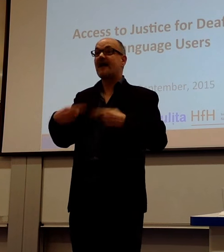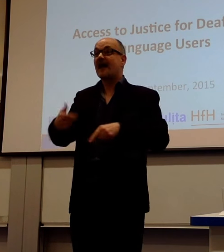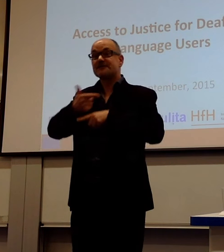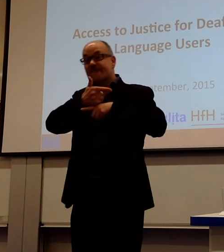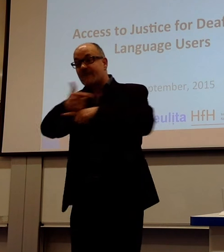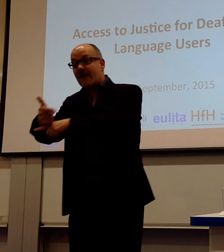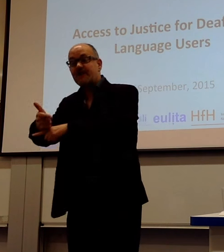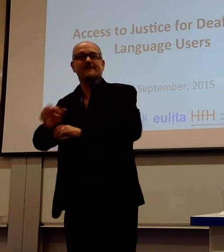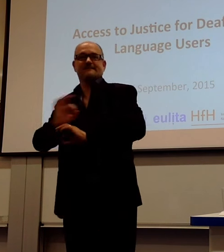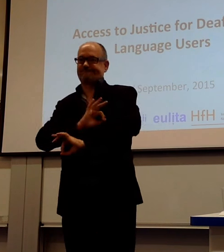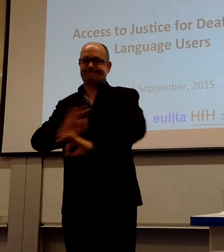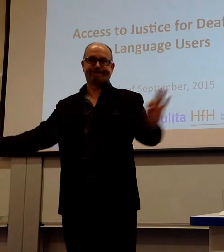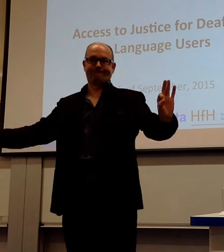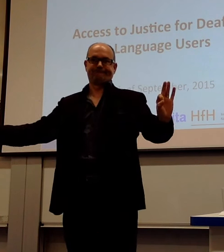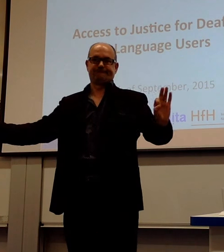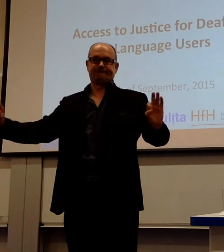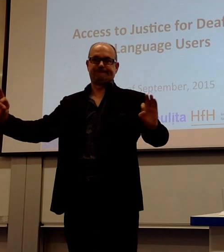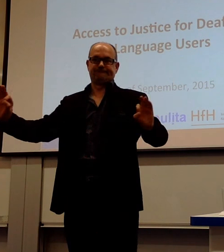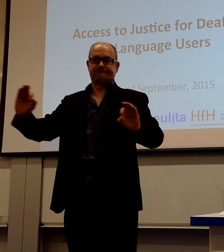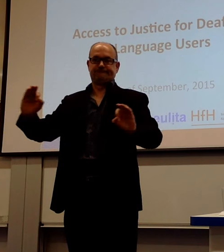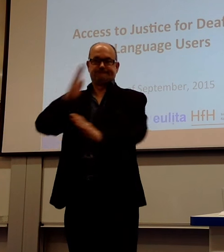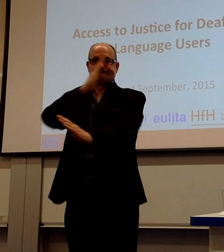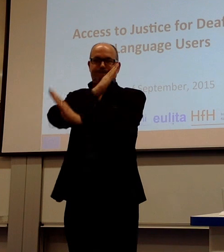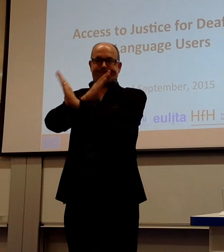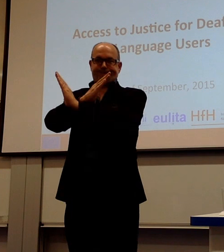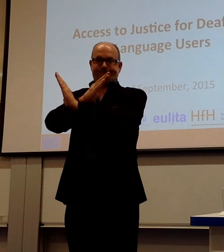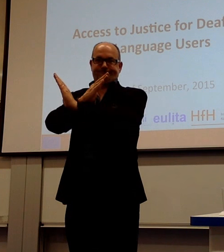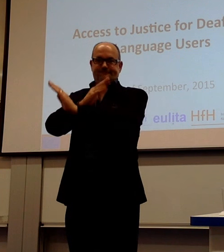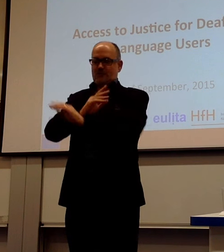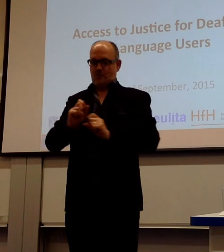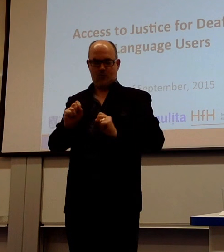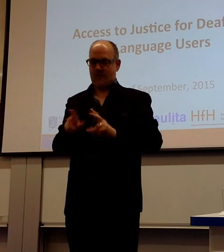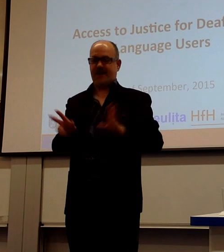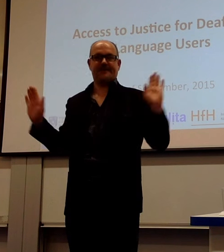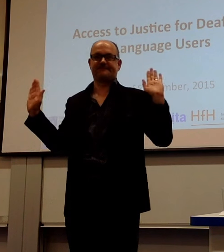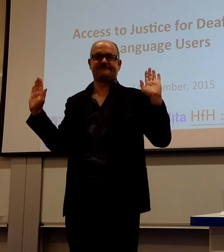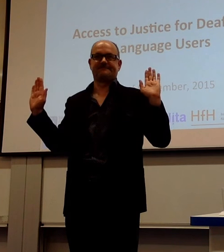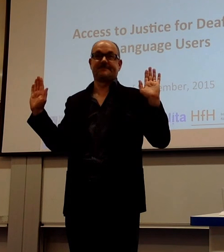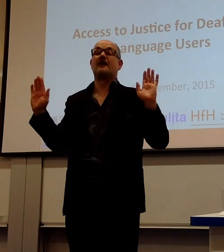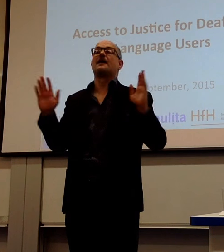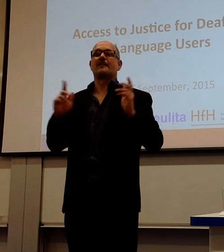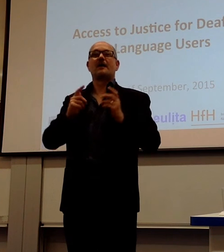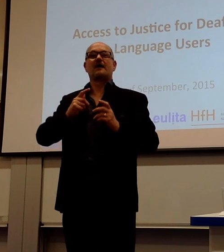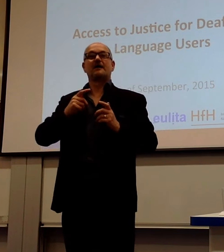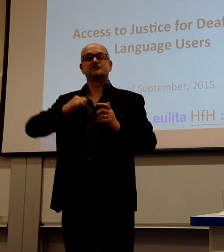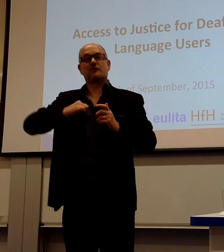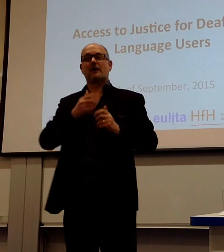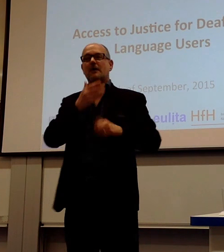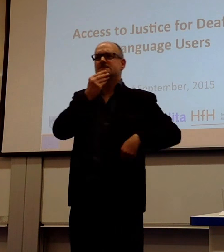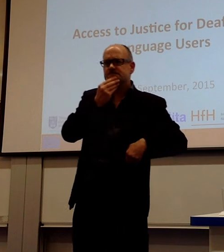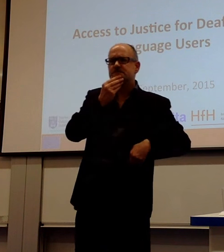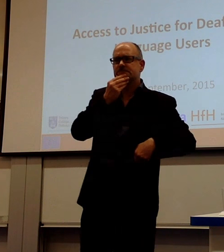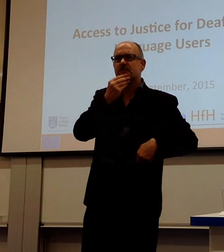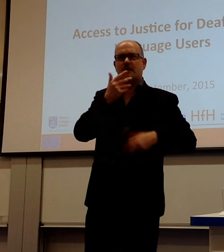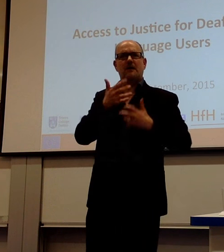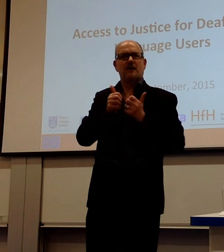reasons. In England, this simply wasn't allowed to happen. There was a blanket ban. There was no way that court proceedings were going to be filmed. But